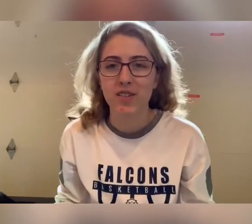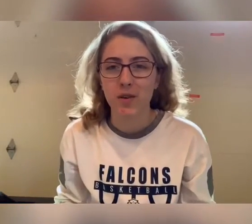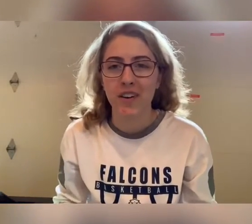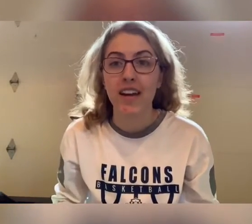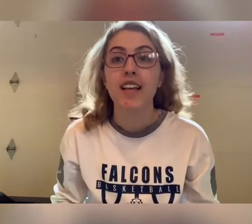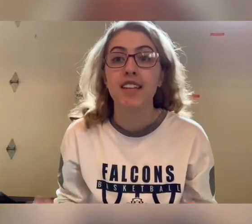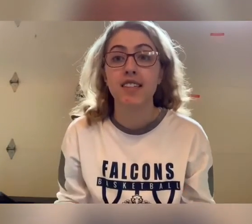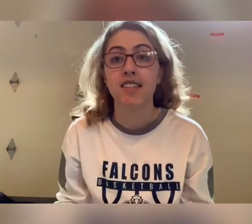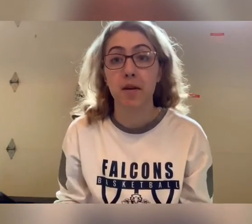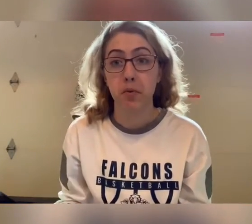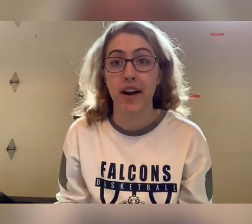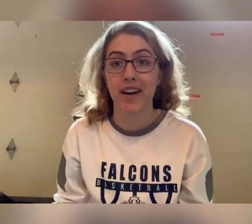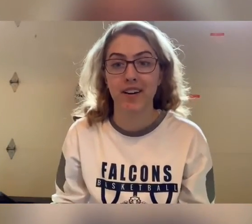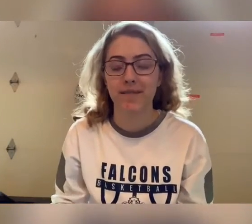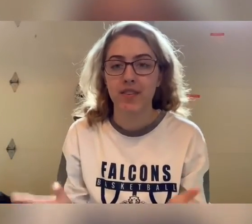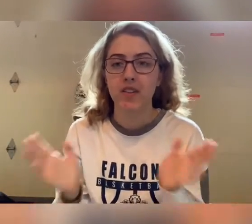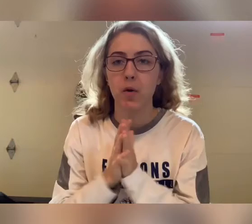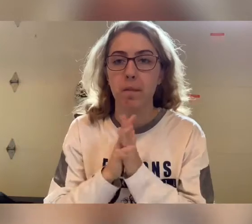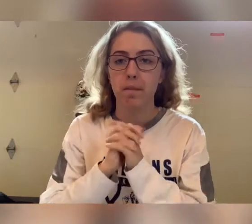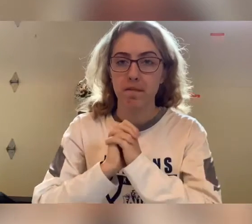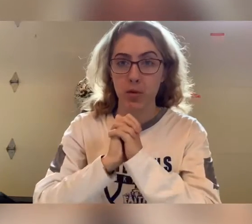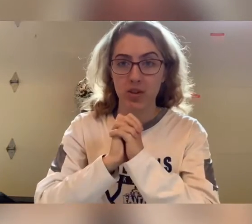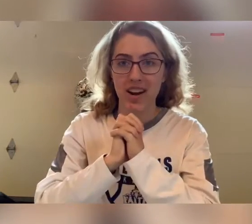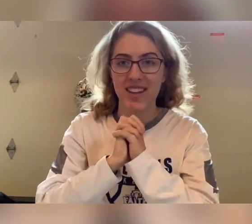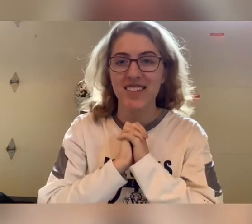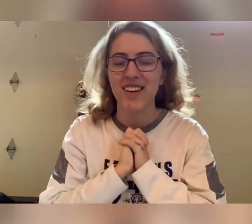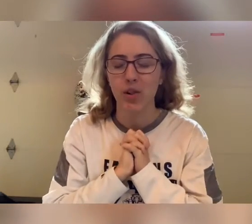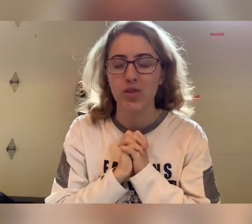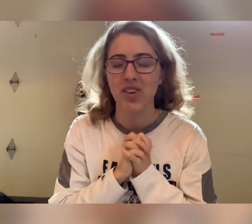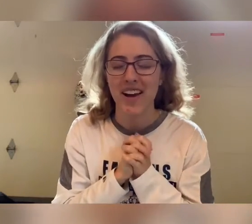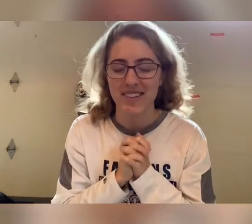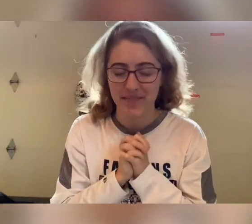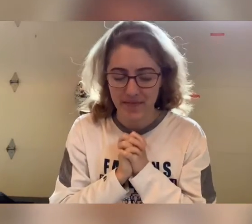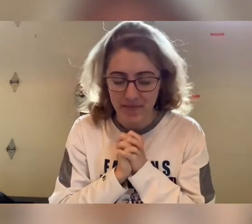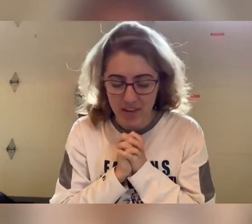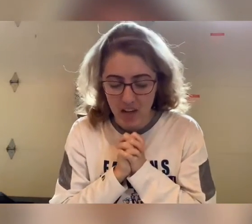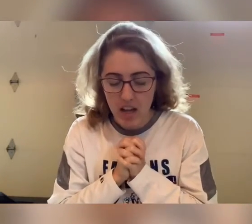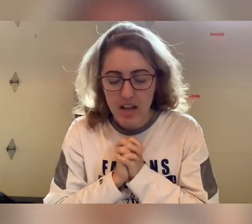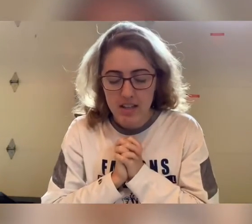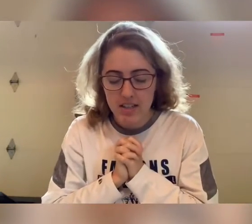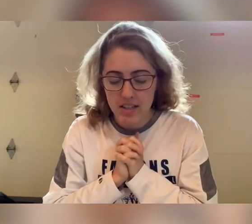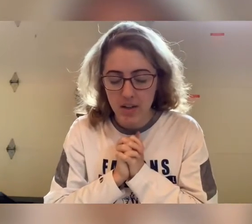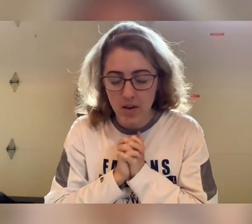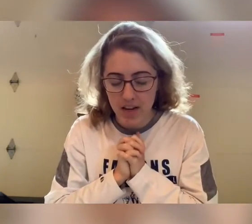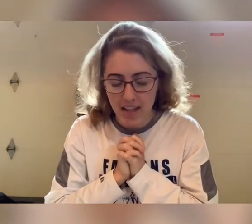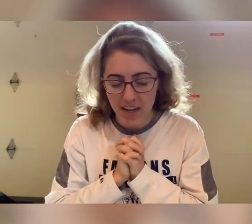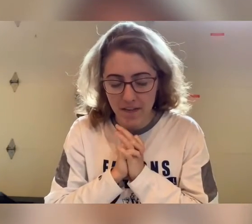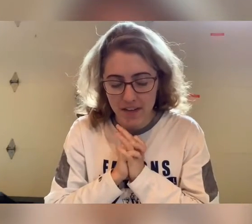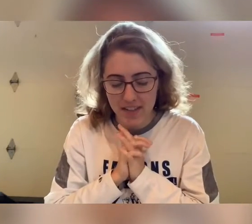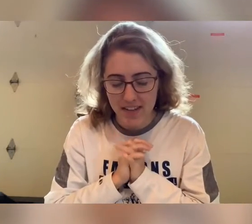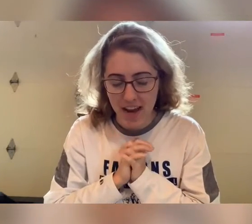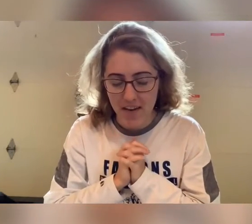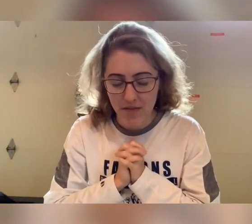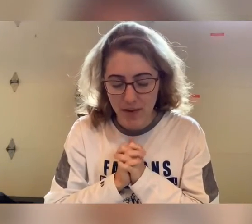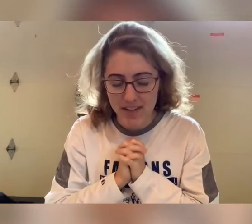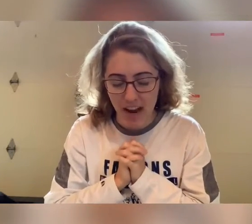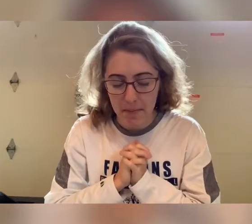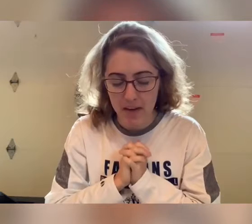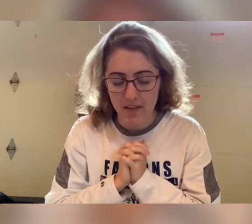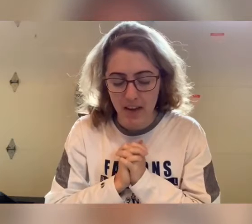story, let's say a prayer. So fold your hands, close your eyes. Dear Lord, thank you for this day and for this time that you've given